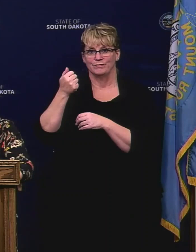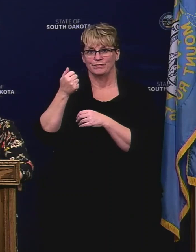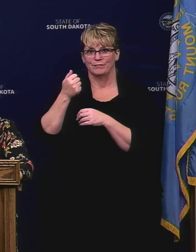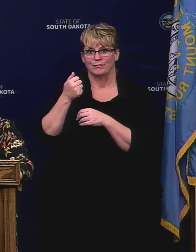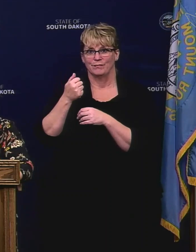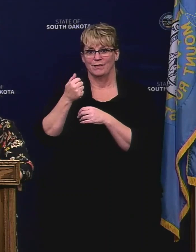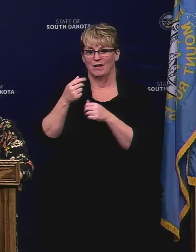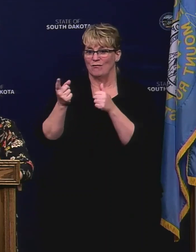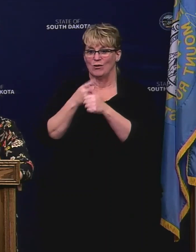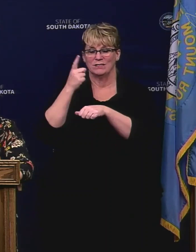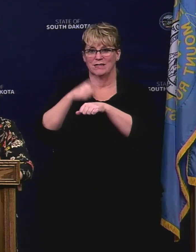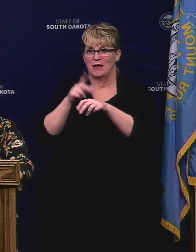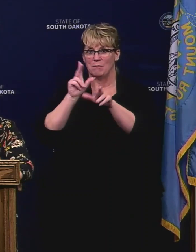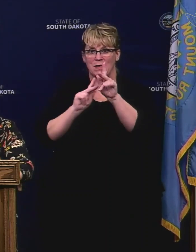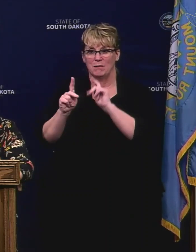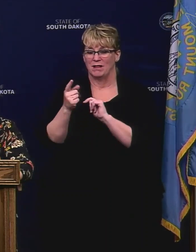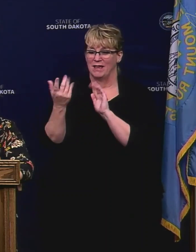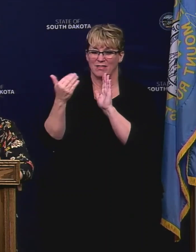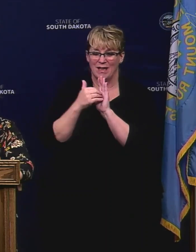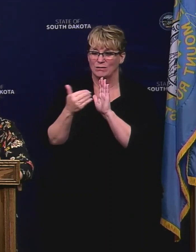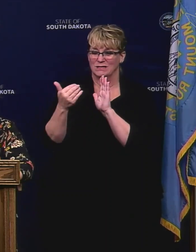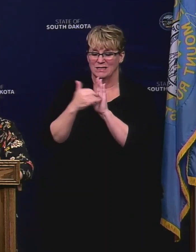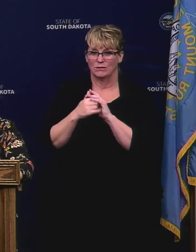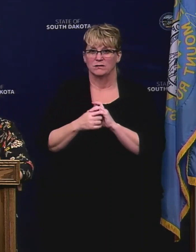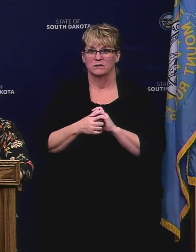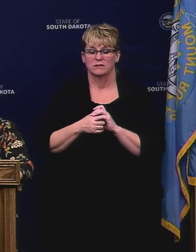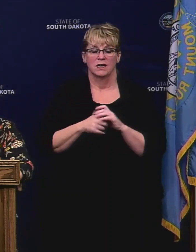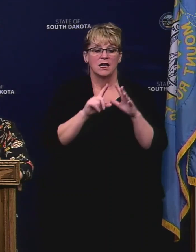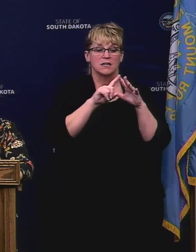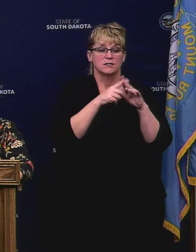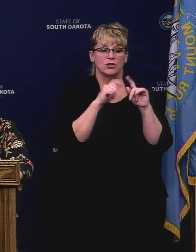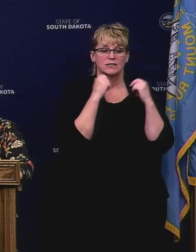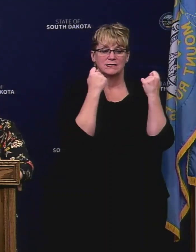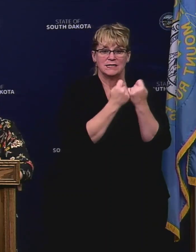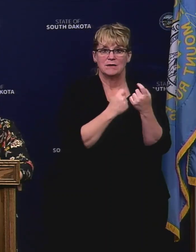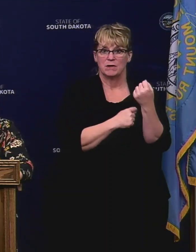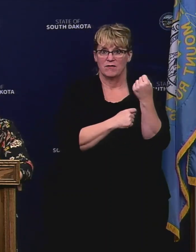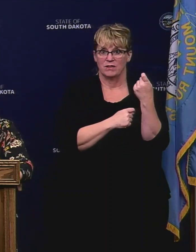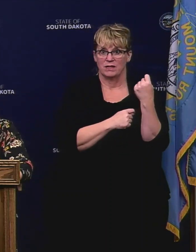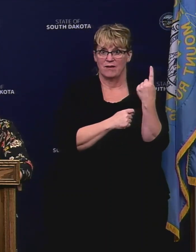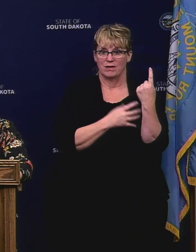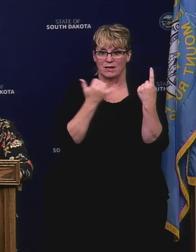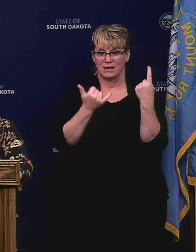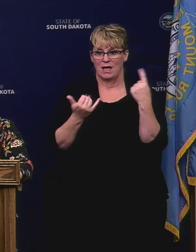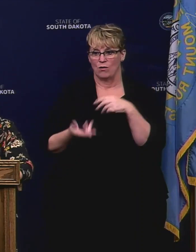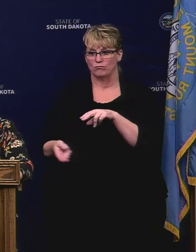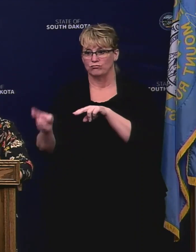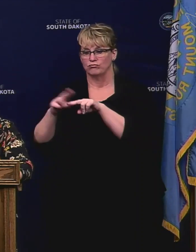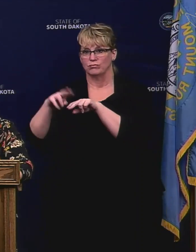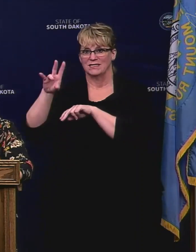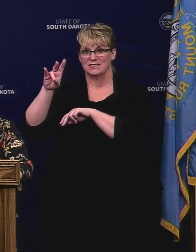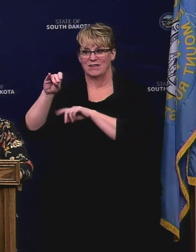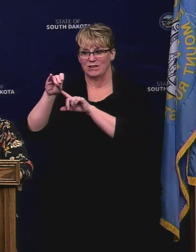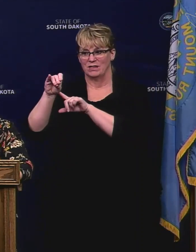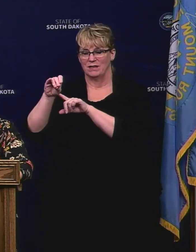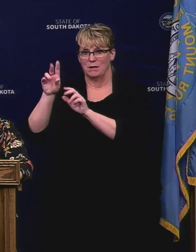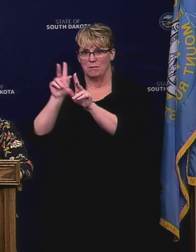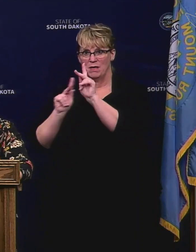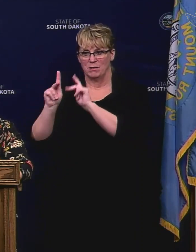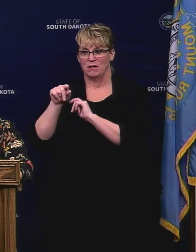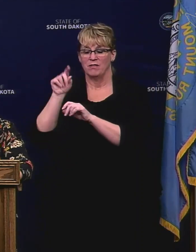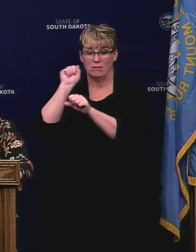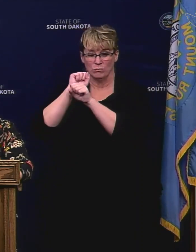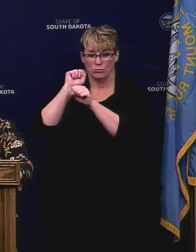of the system. What started as a team of 11 has grown to a team of about 70. These 70 people have